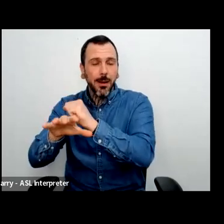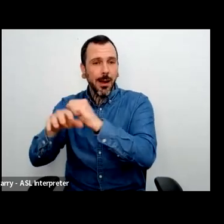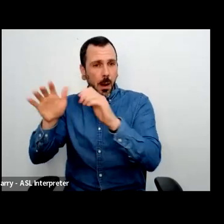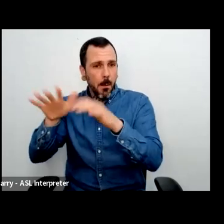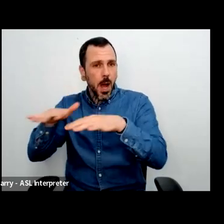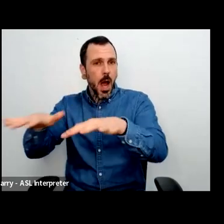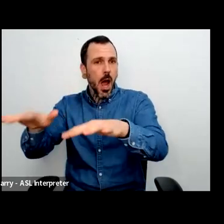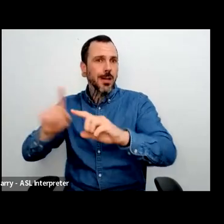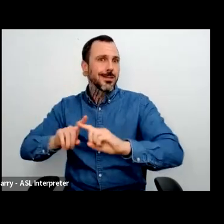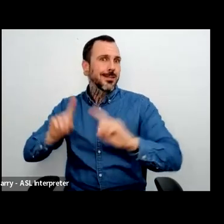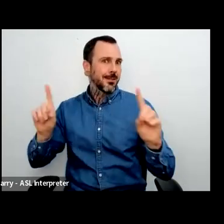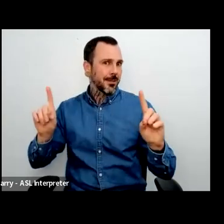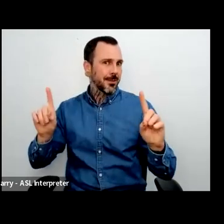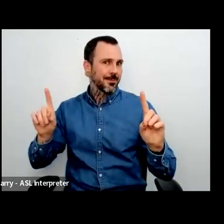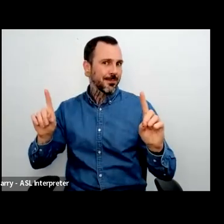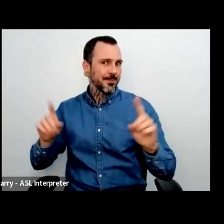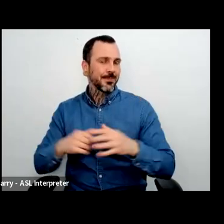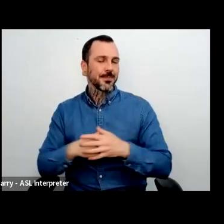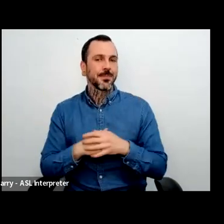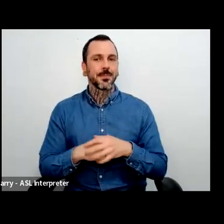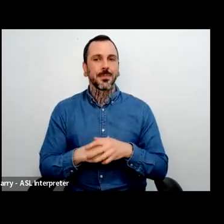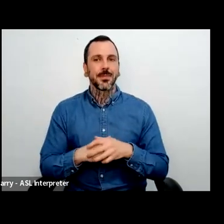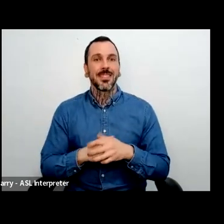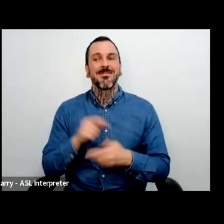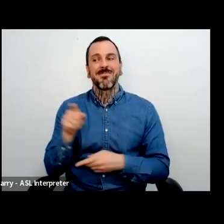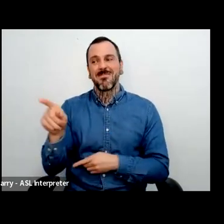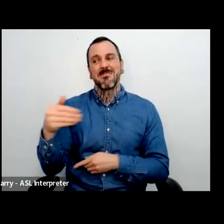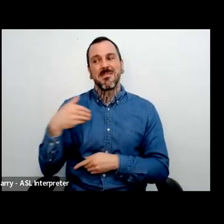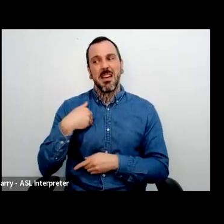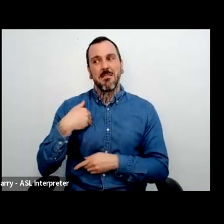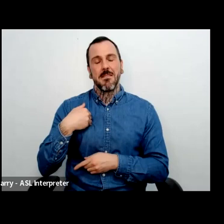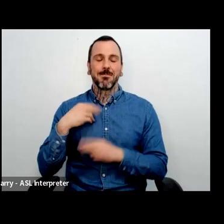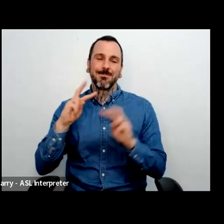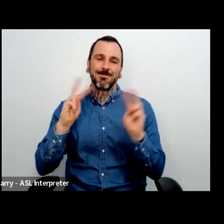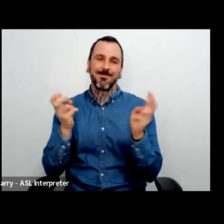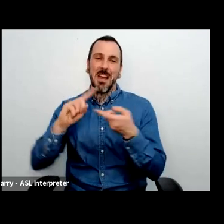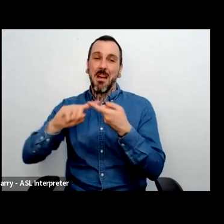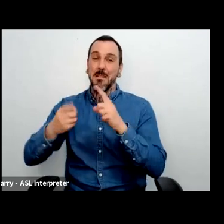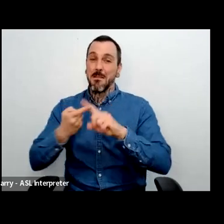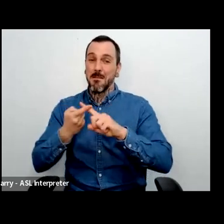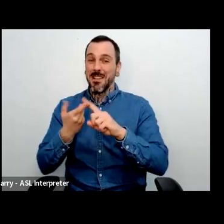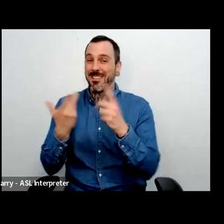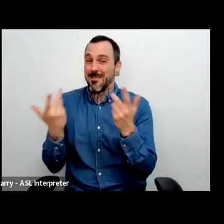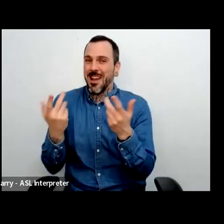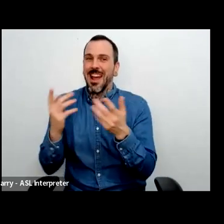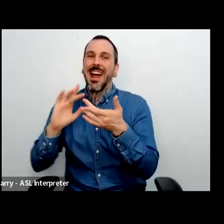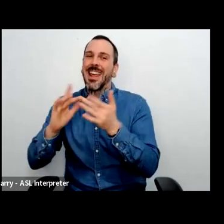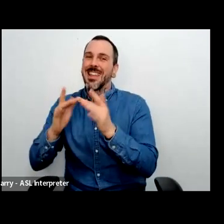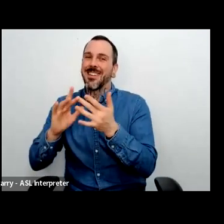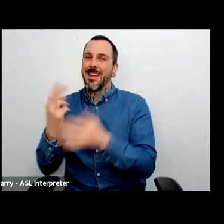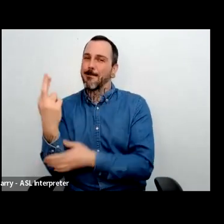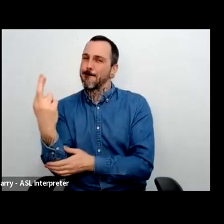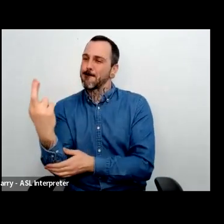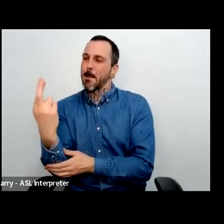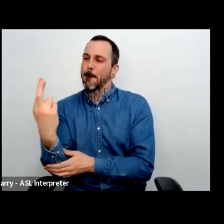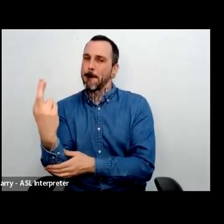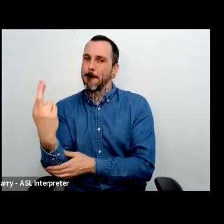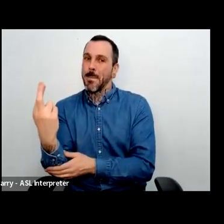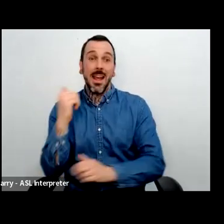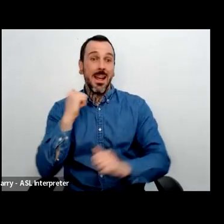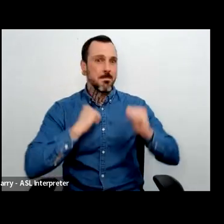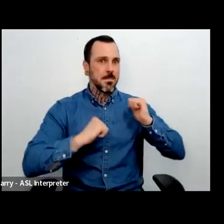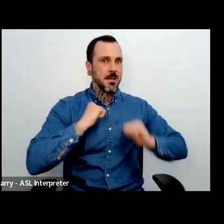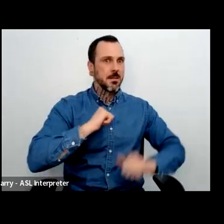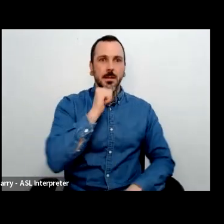also have a friend, which is the internet, which we don't actually have. And that pandemic taught us that.